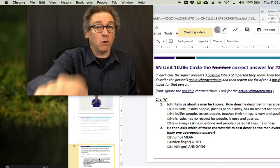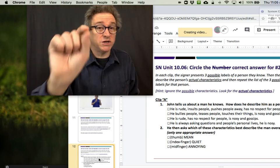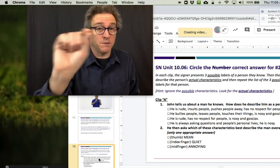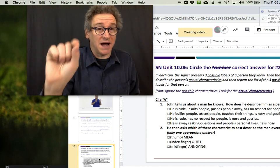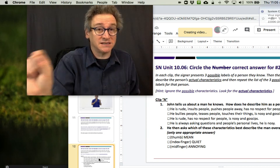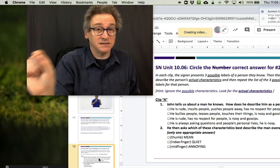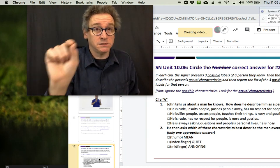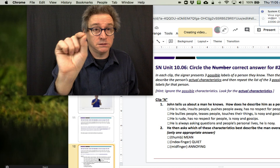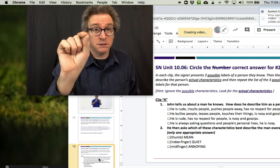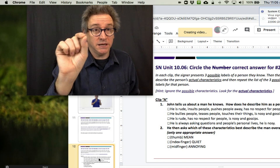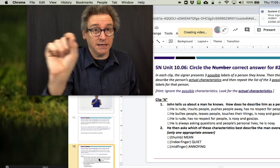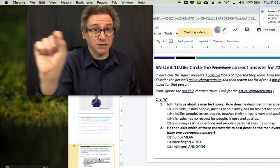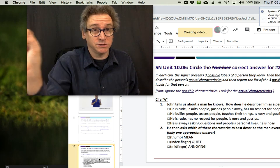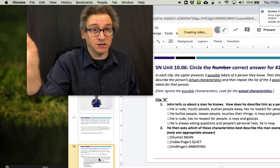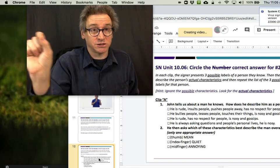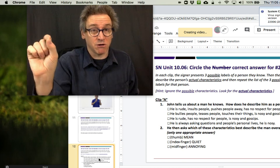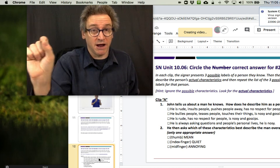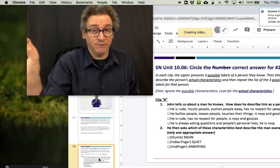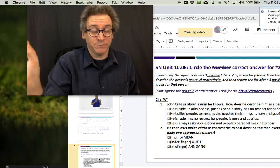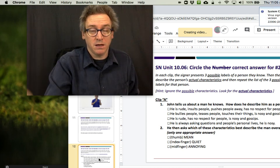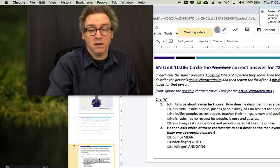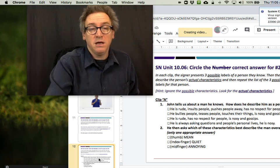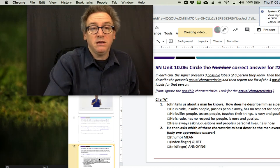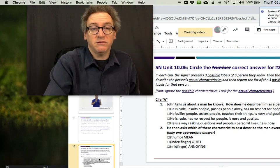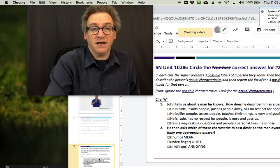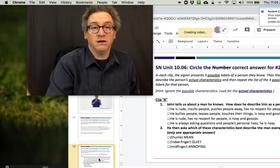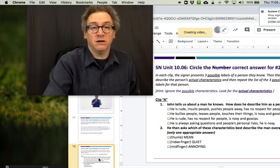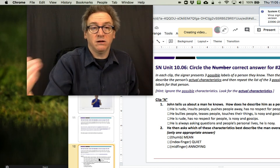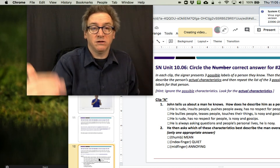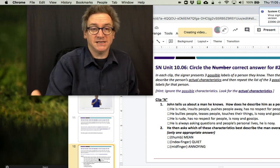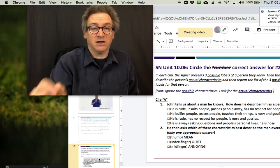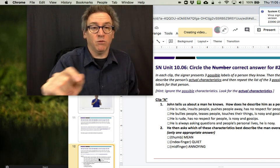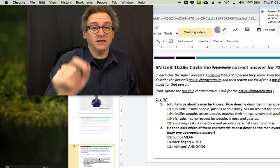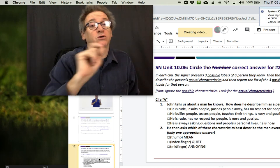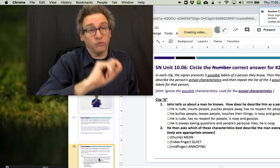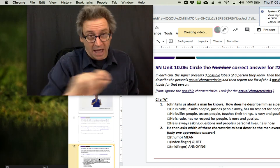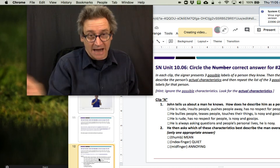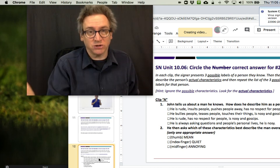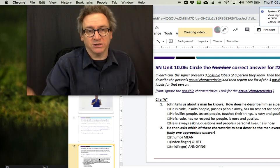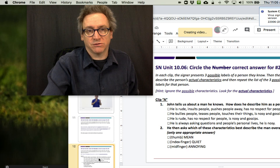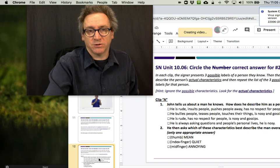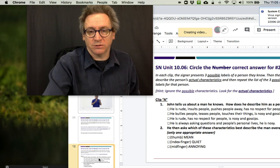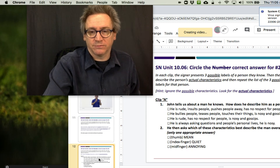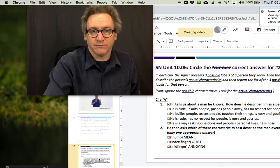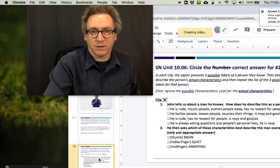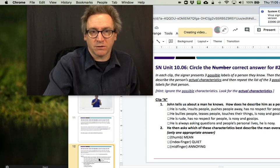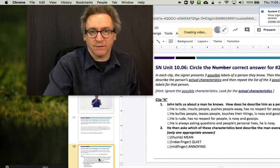figure out which of the boxes he used to describe. Then the second one is the actual